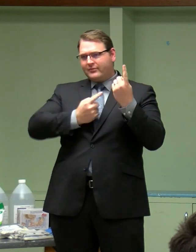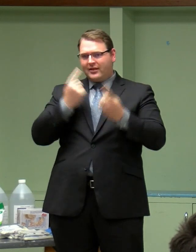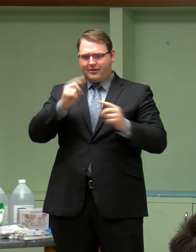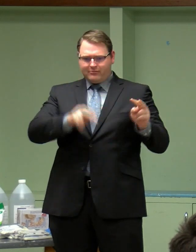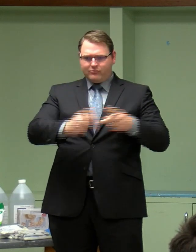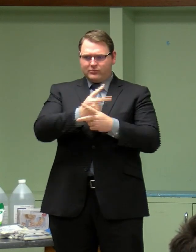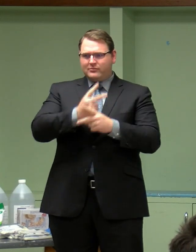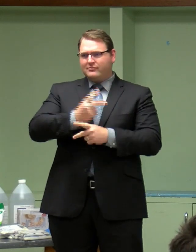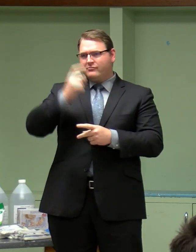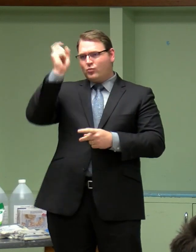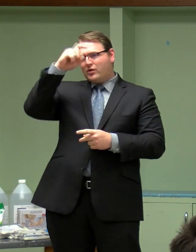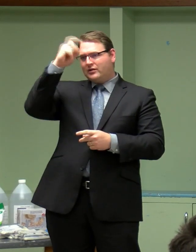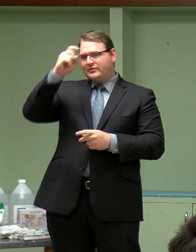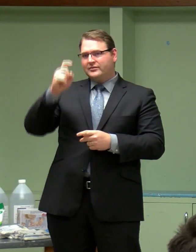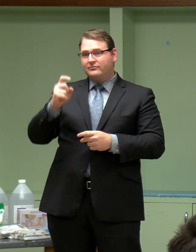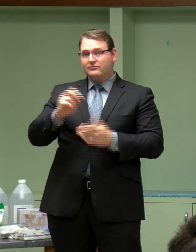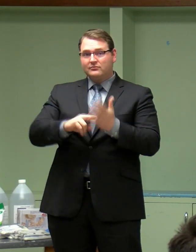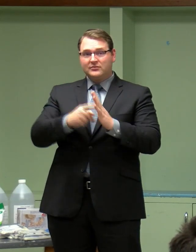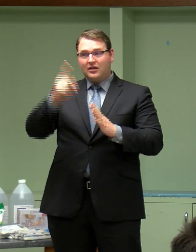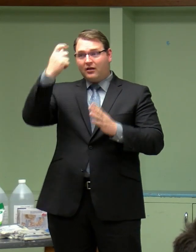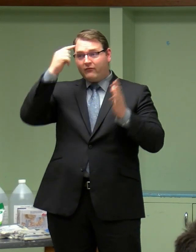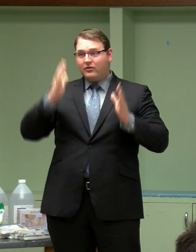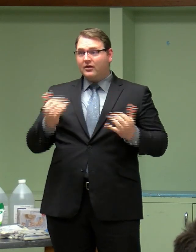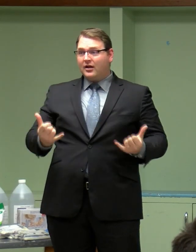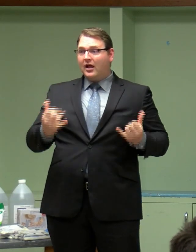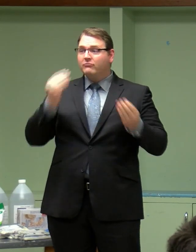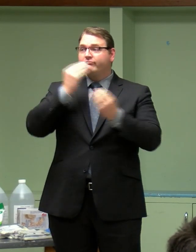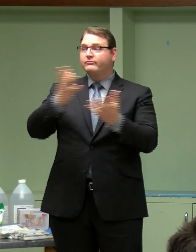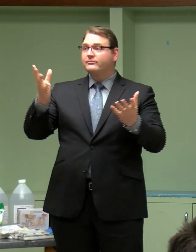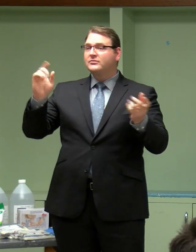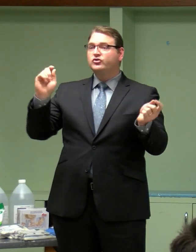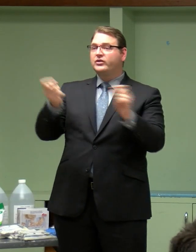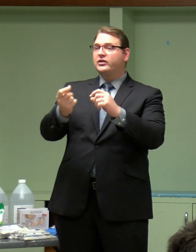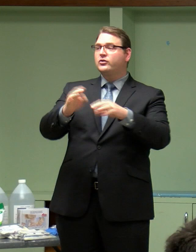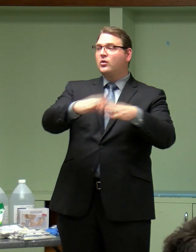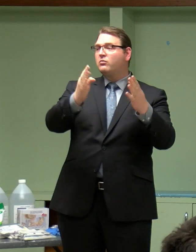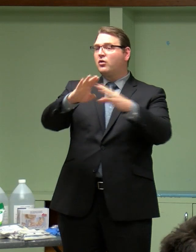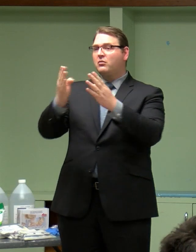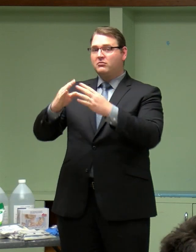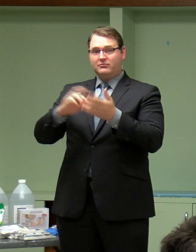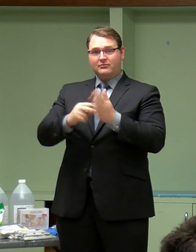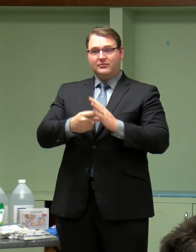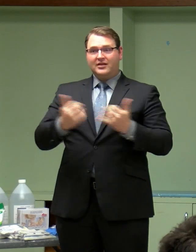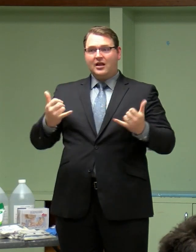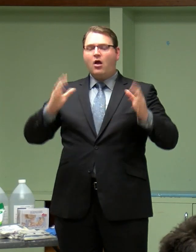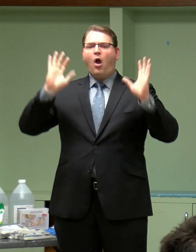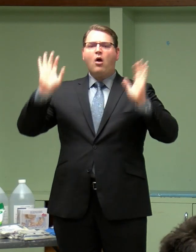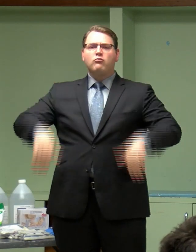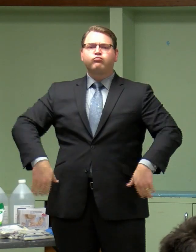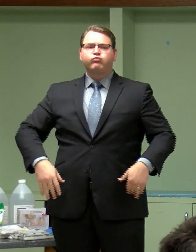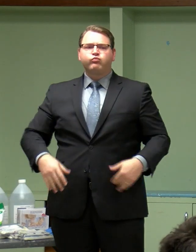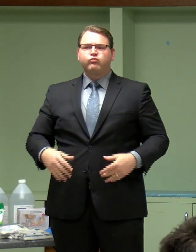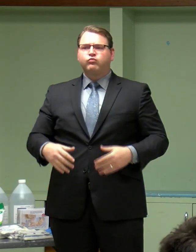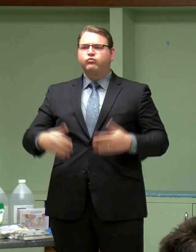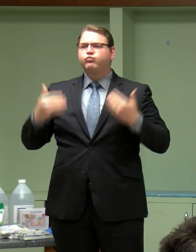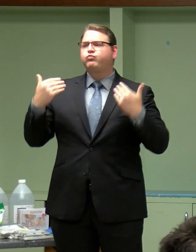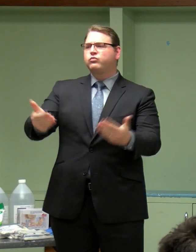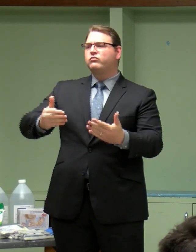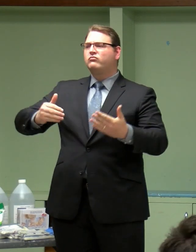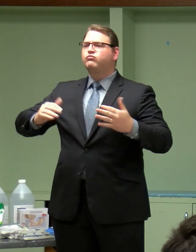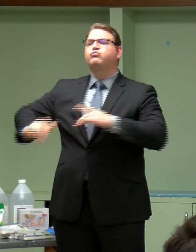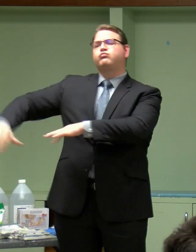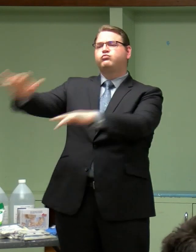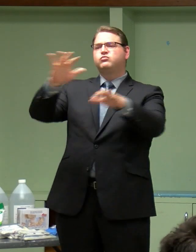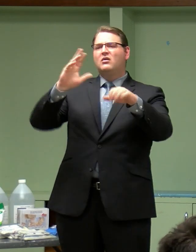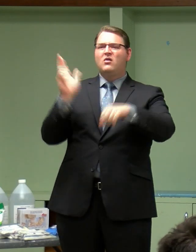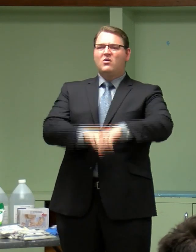that doesn't mean that we can drop our guard. The mayor and the judge locally acted early, acted quick, acted